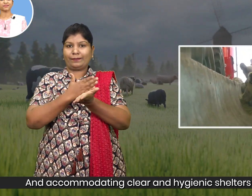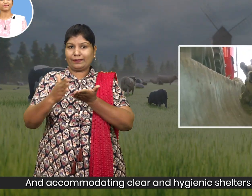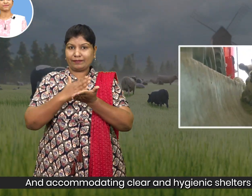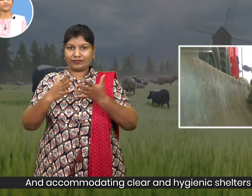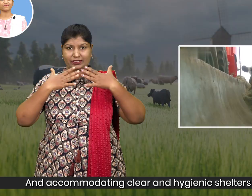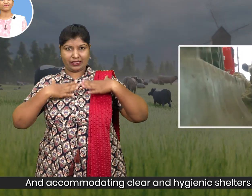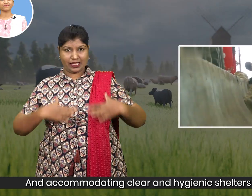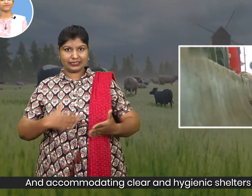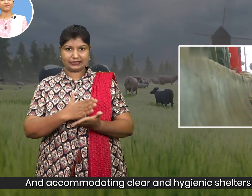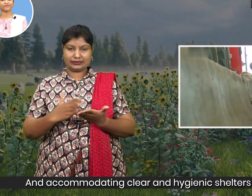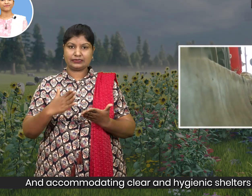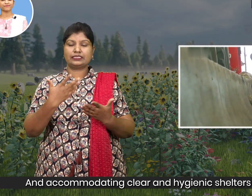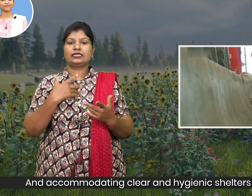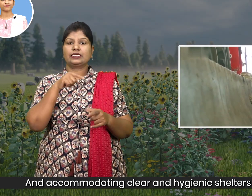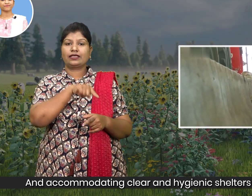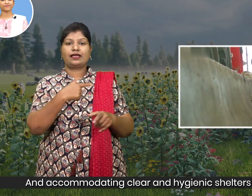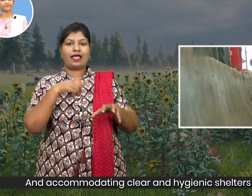animals